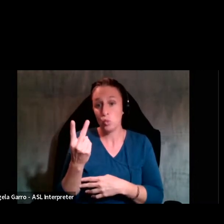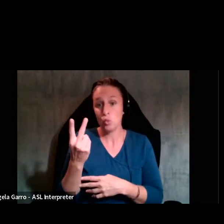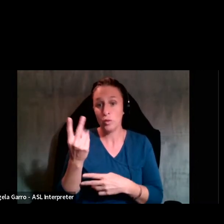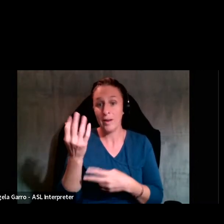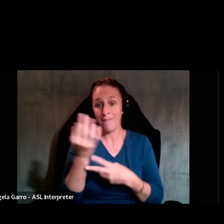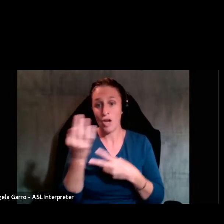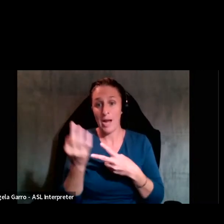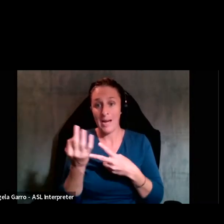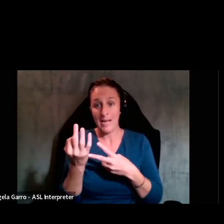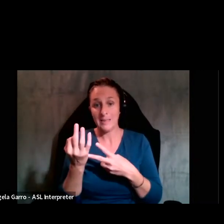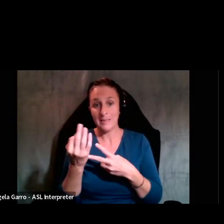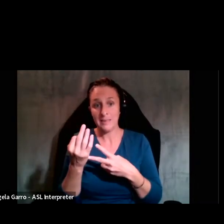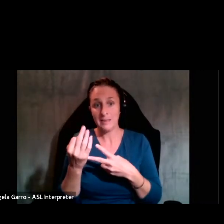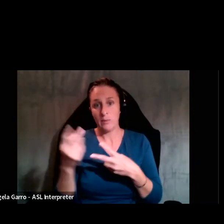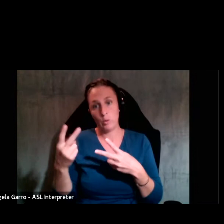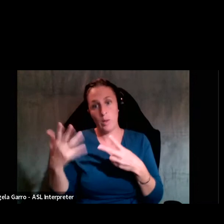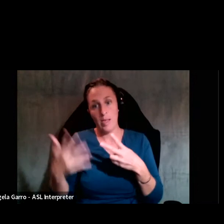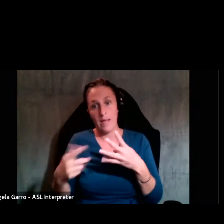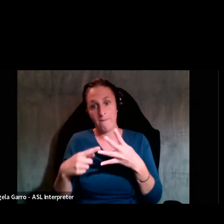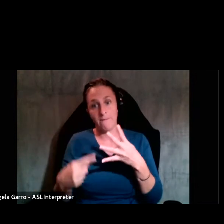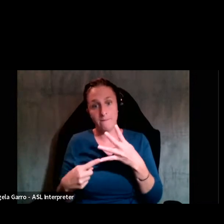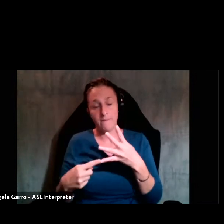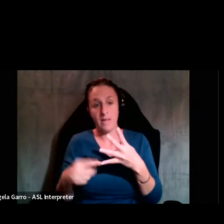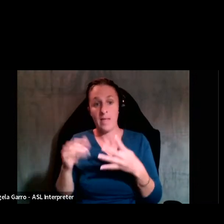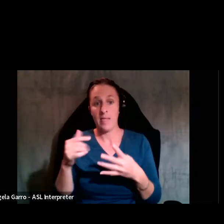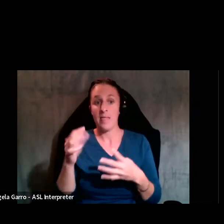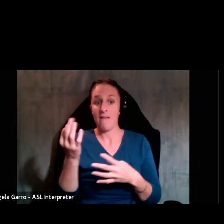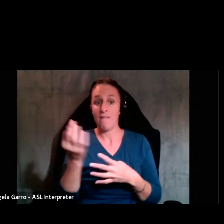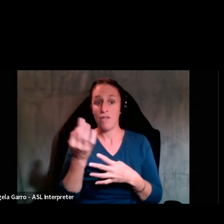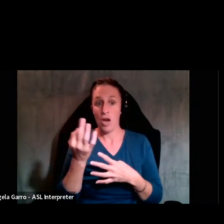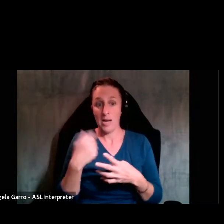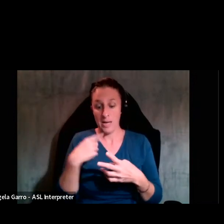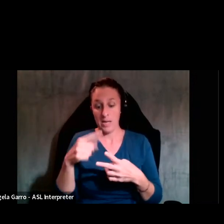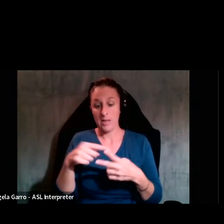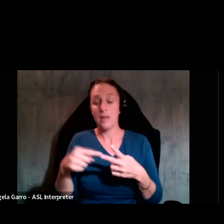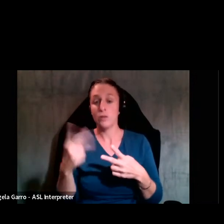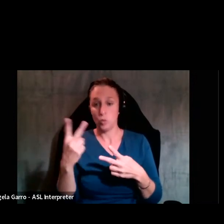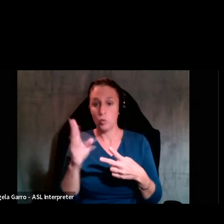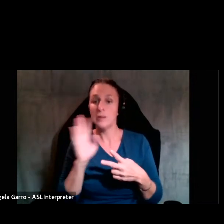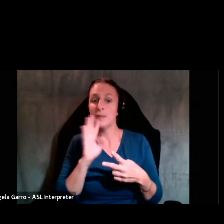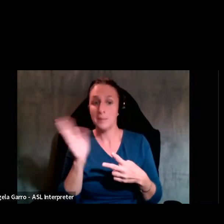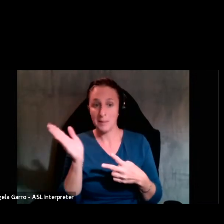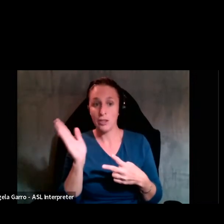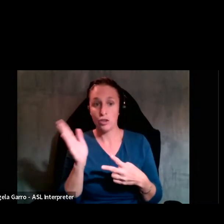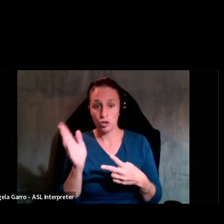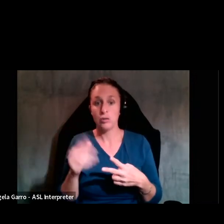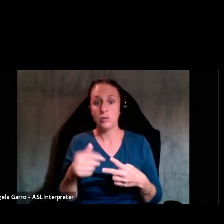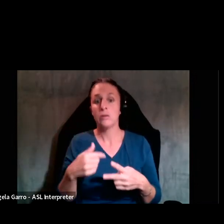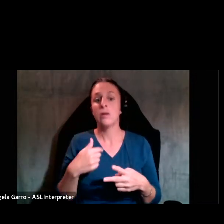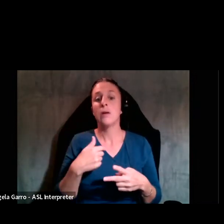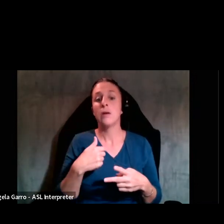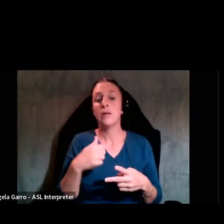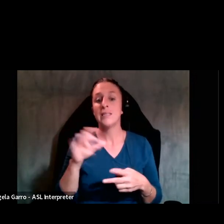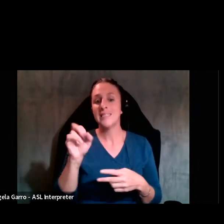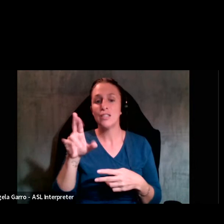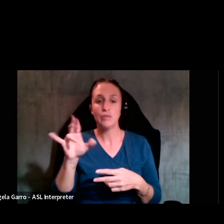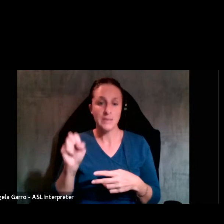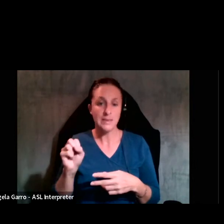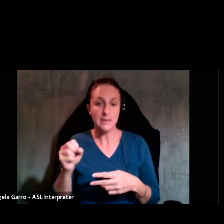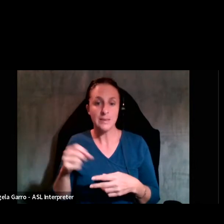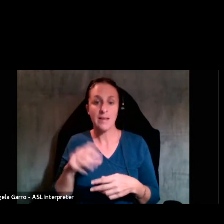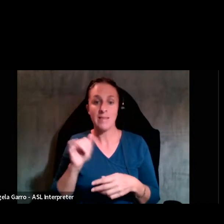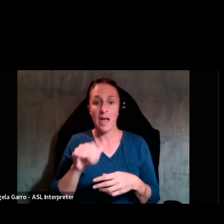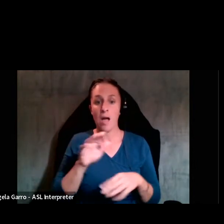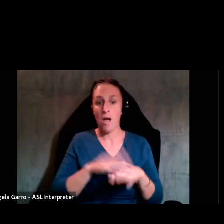left. But the Friday that I attended the first 2 speaker series, we already spoke about the first one. So the one that occurred on Friday, September 22nd